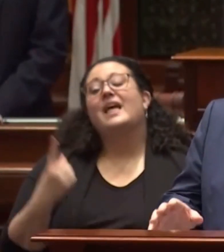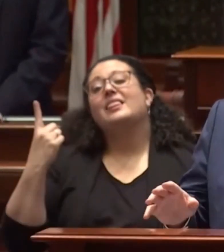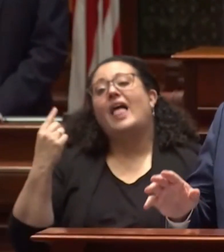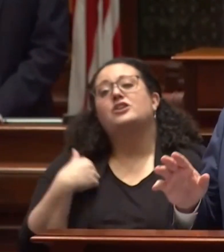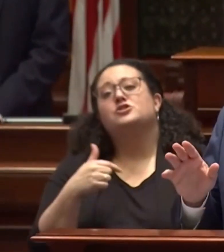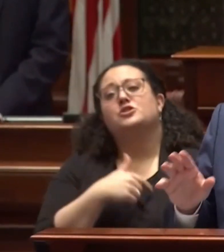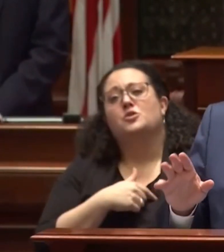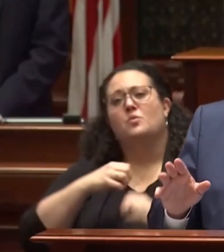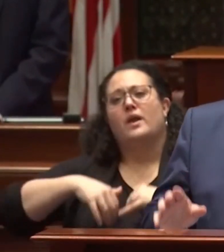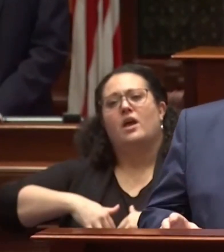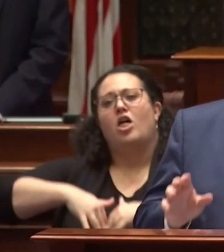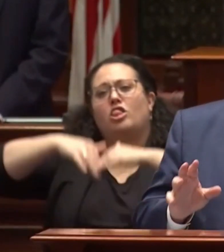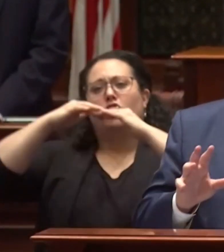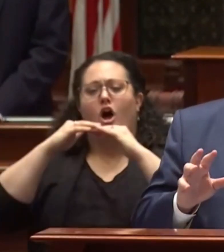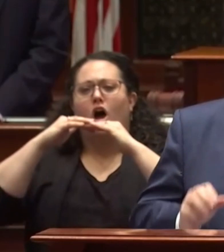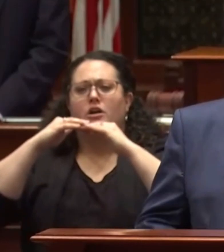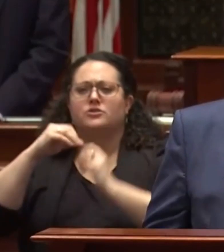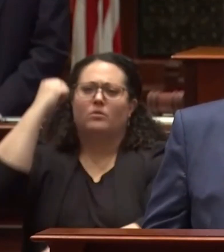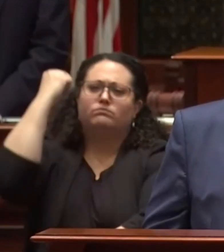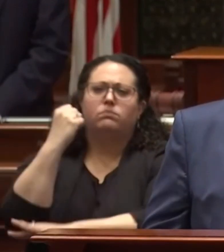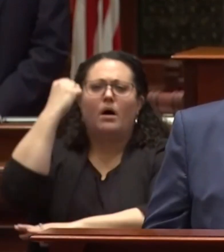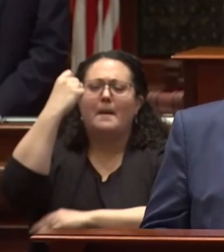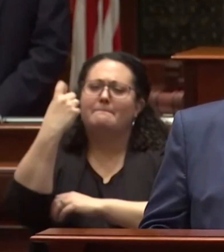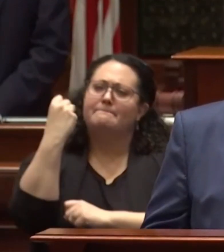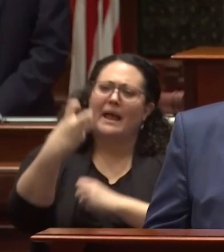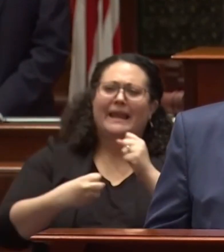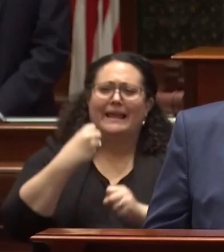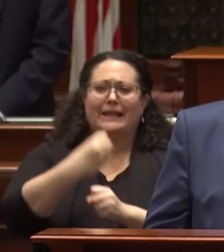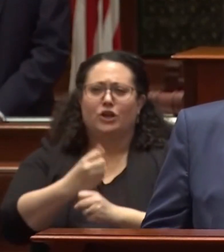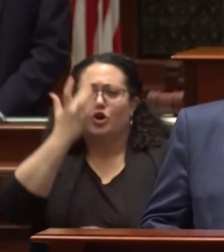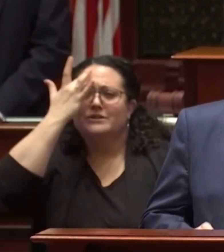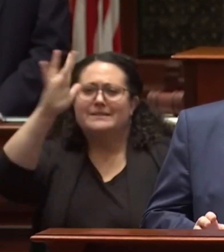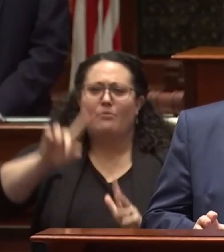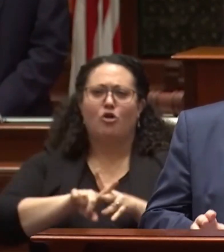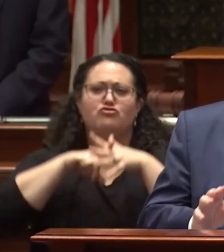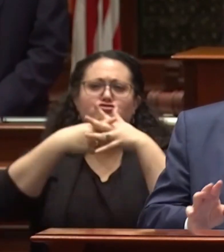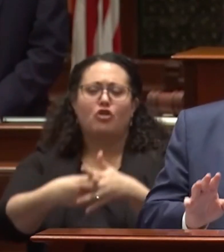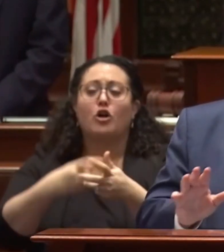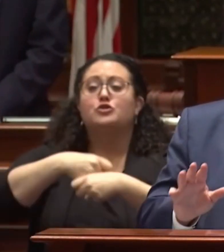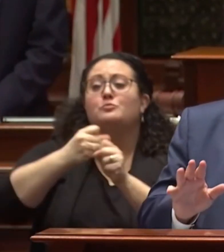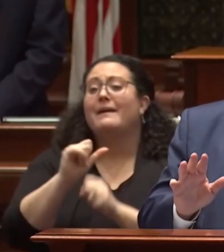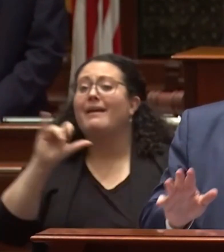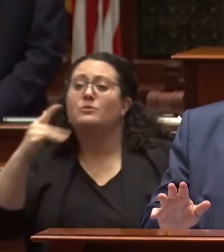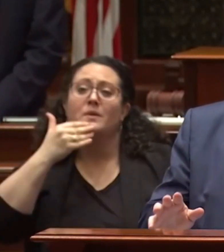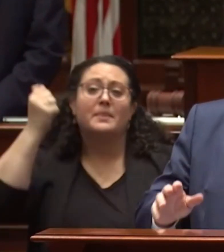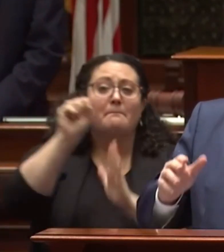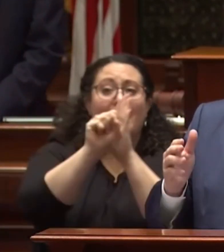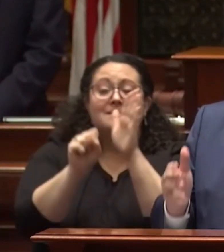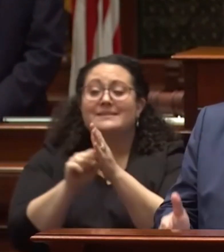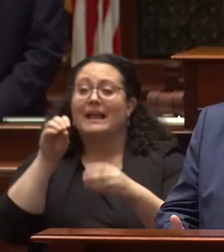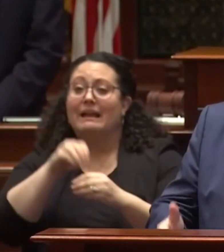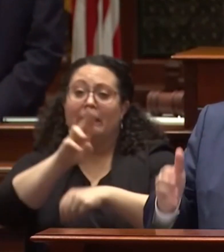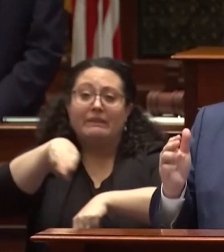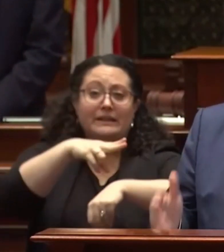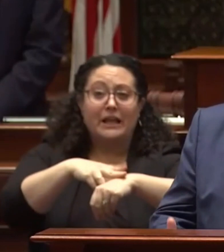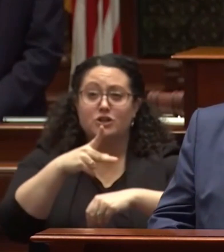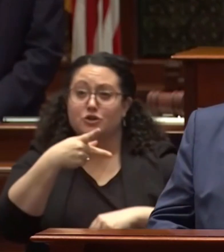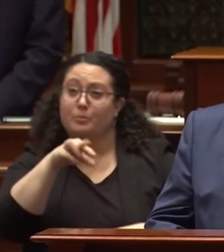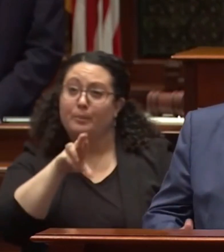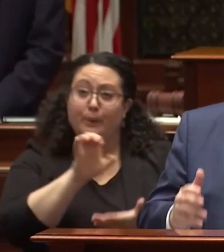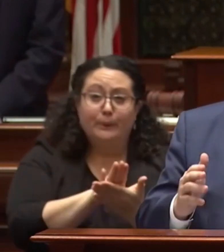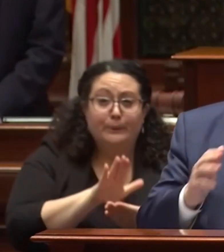Last year, we launched a groundbreaking multi-year plan called Smart Start to make Illinois the best state in the nation for